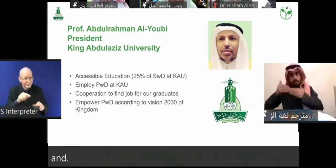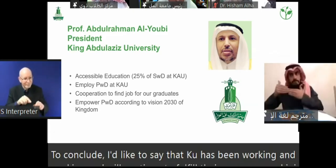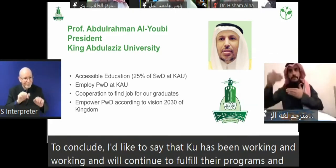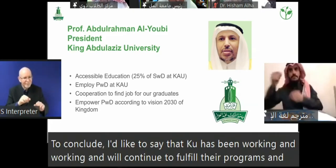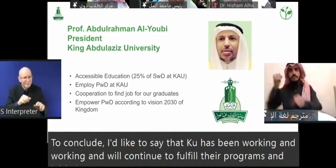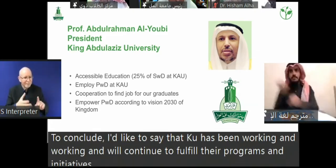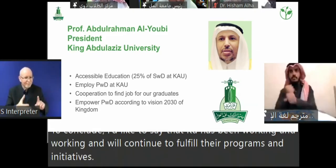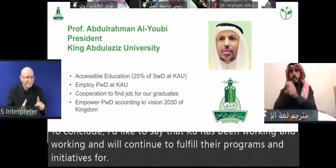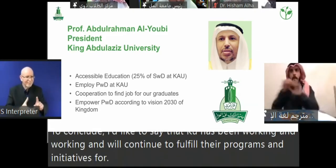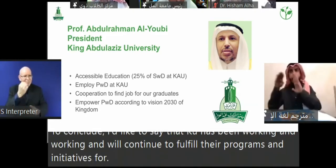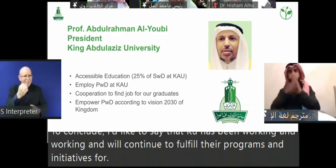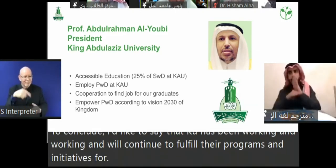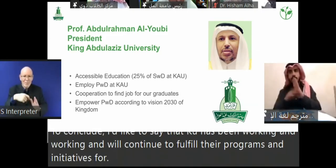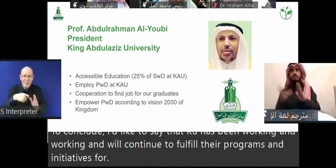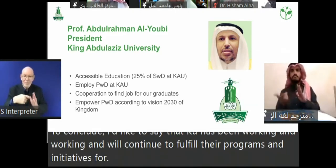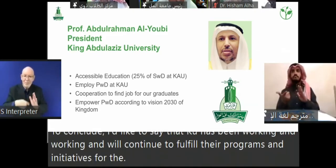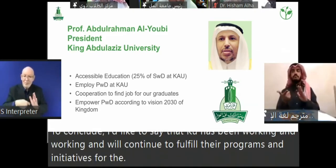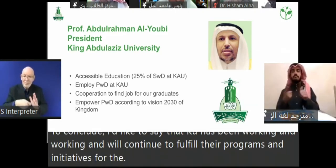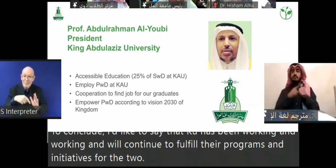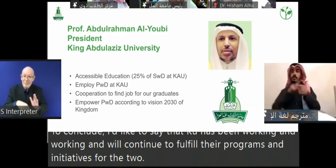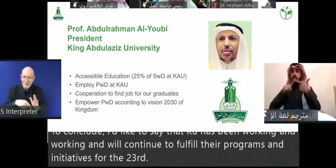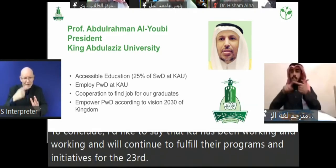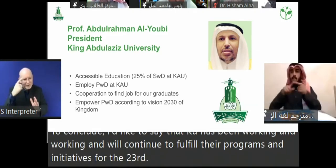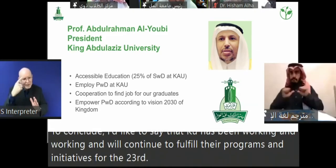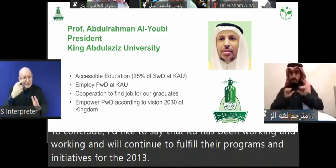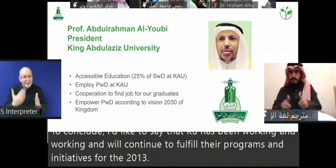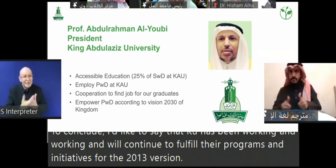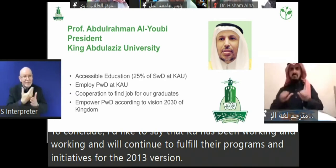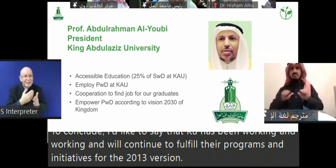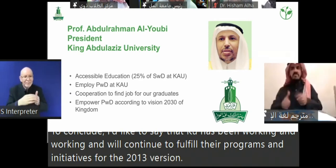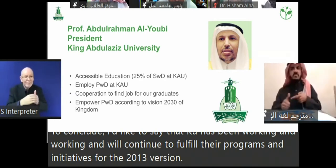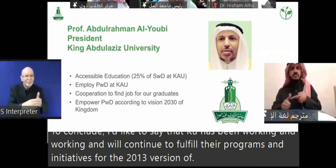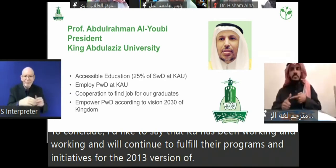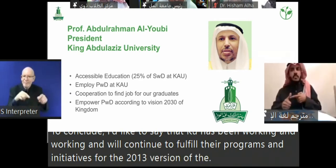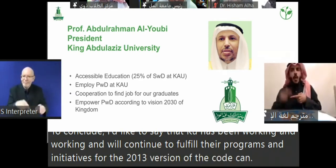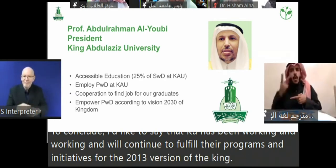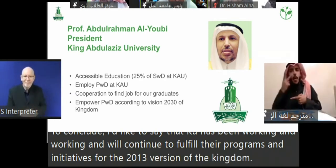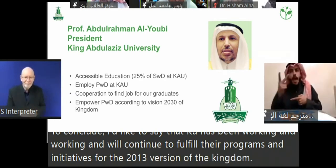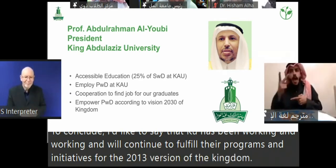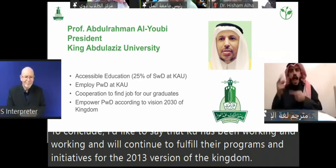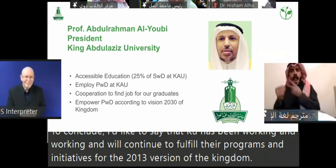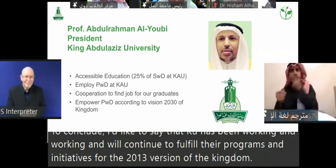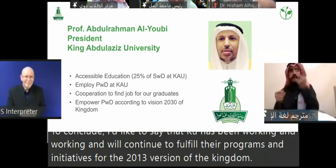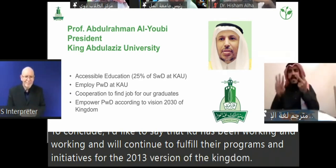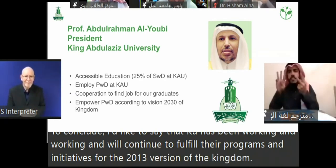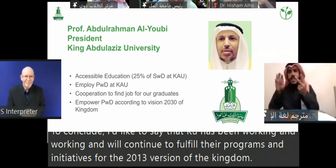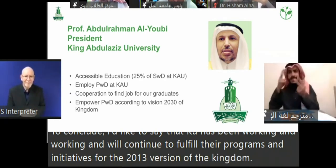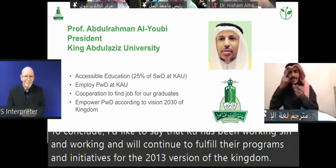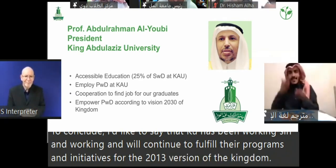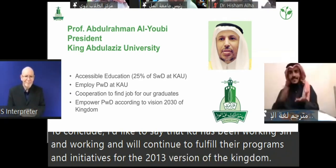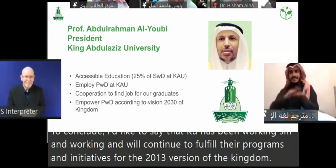initiatives for the 2030 vision of the kingdom.